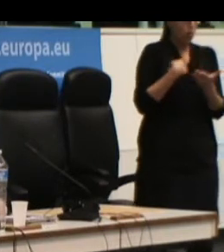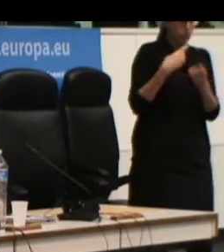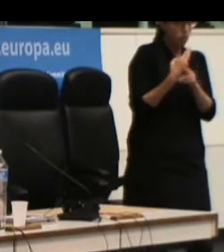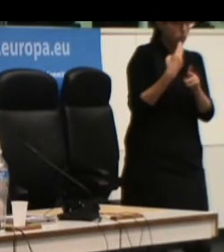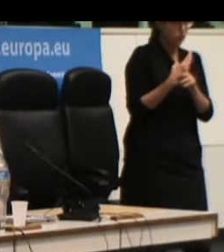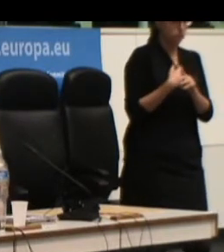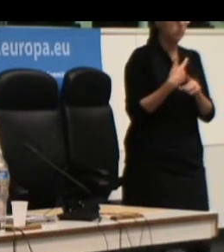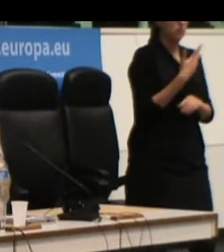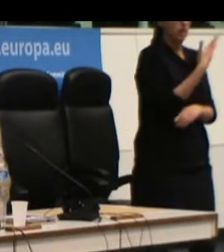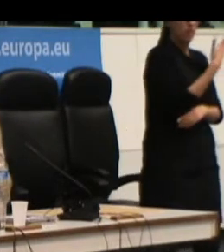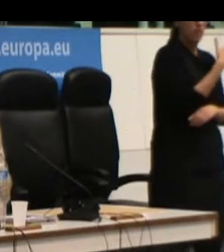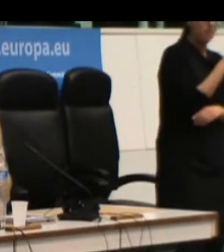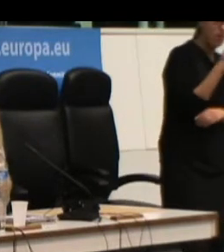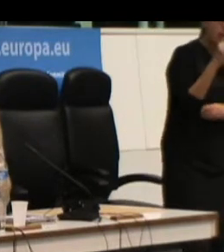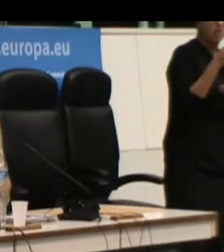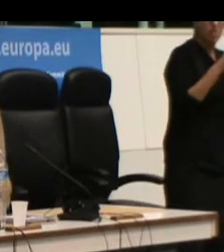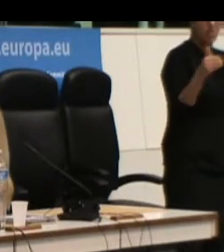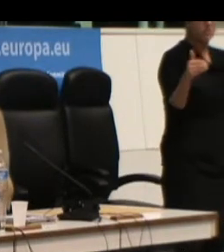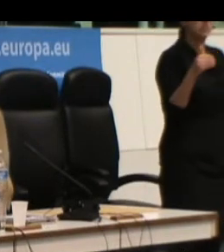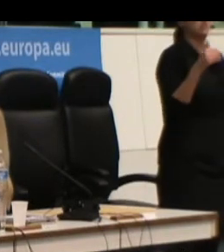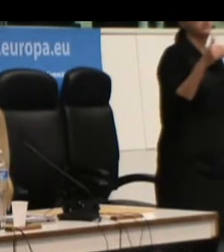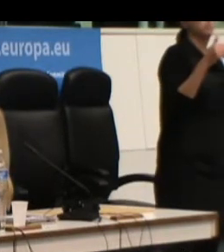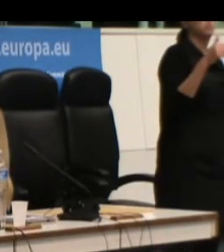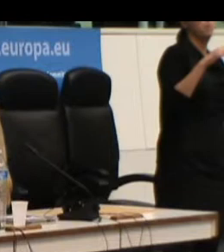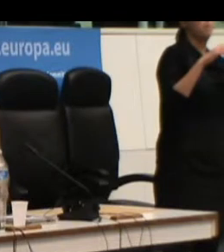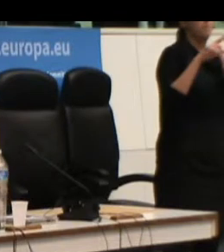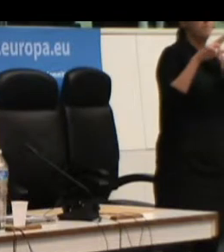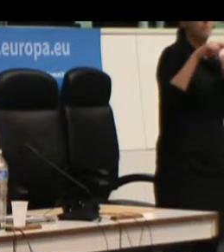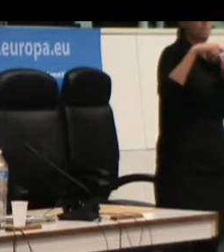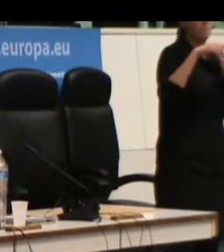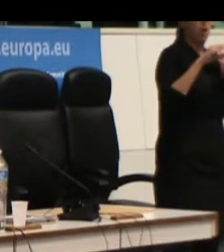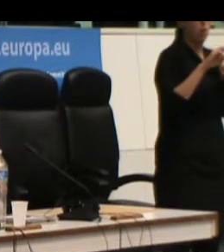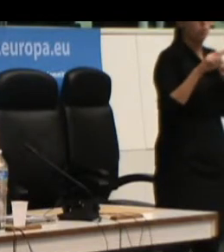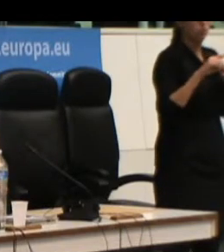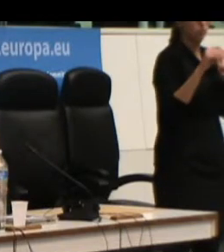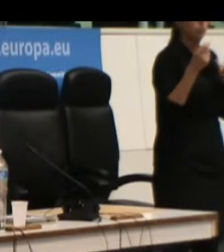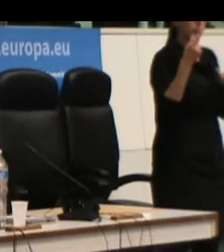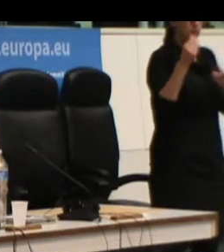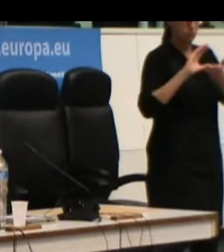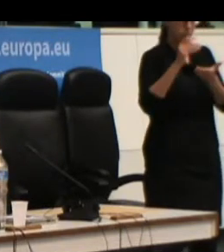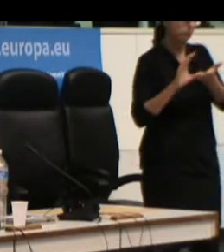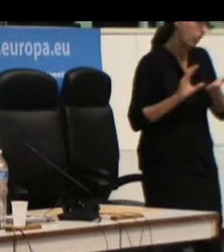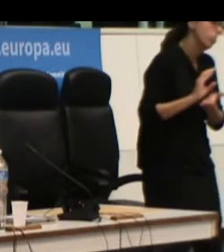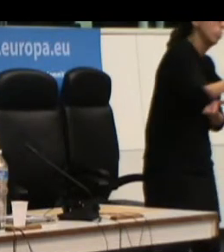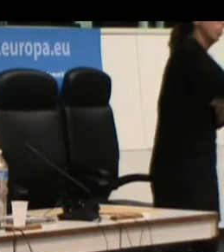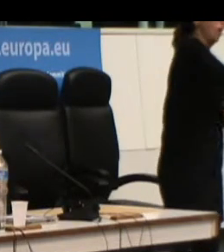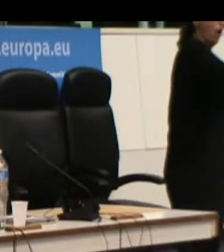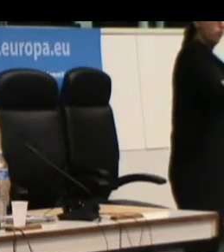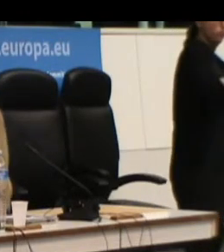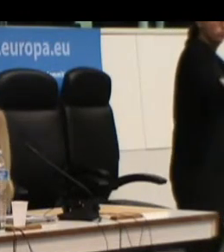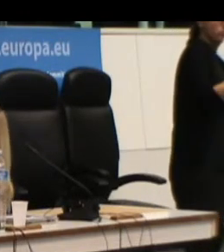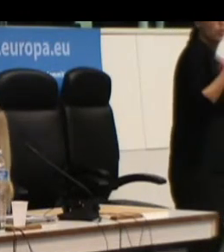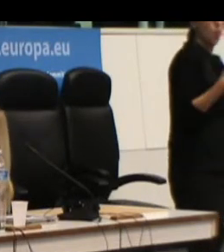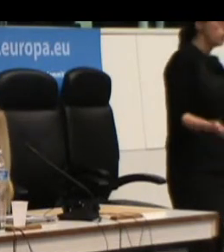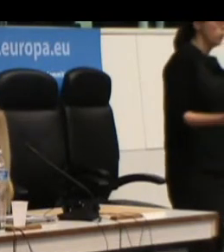just under 500,000, just under £500,000 to invest in these resources. And so we have completely